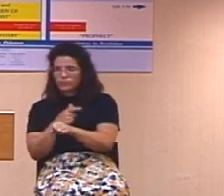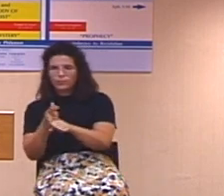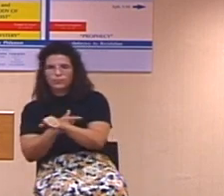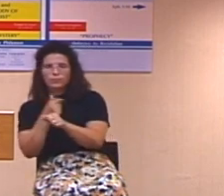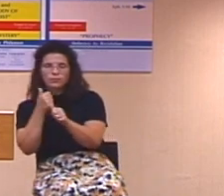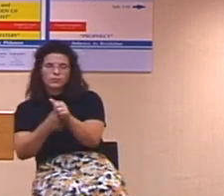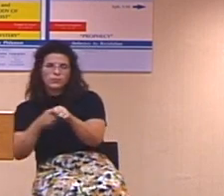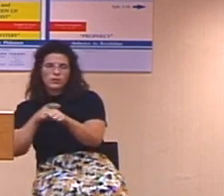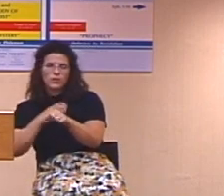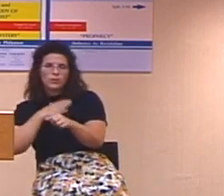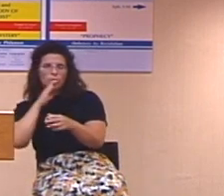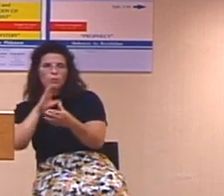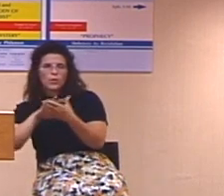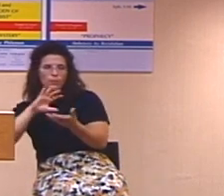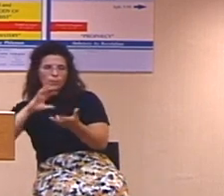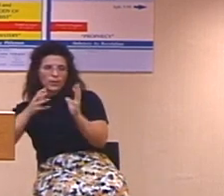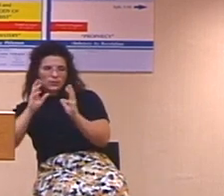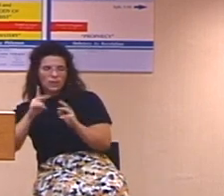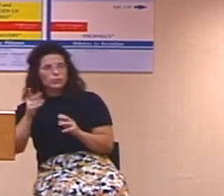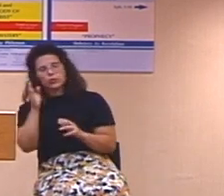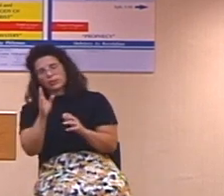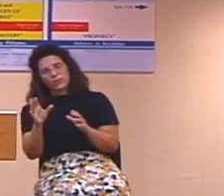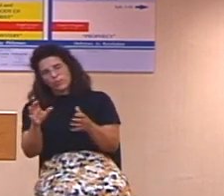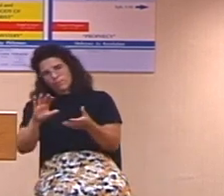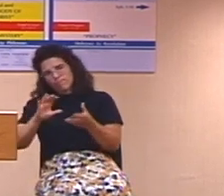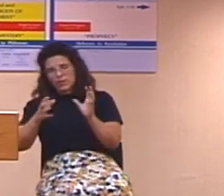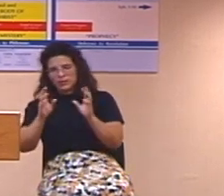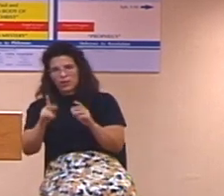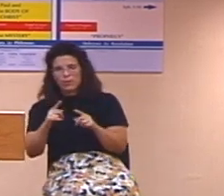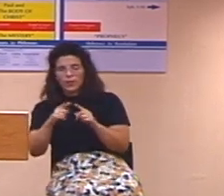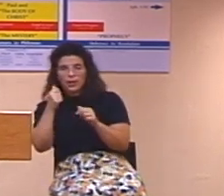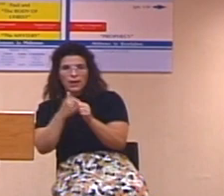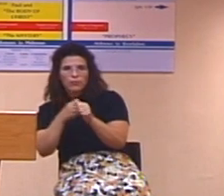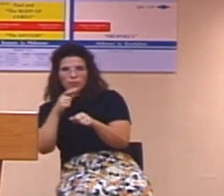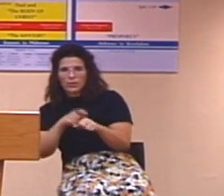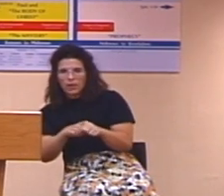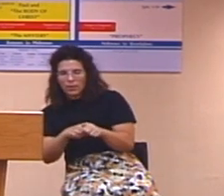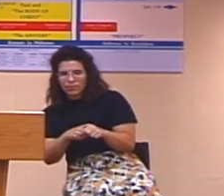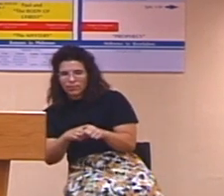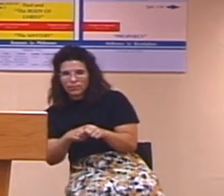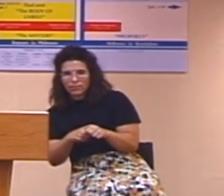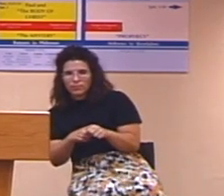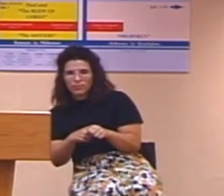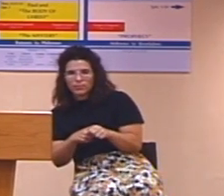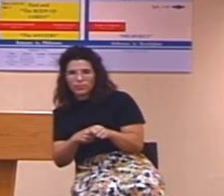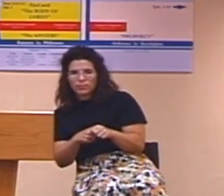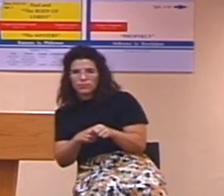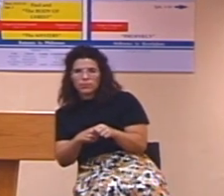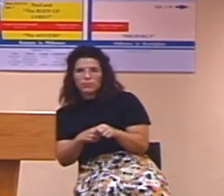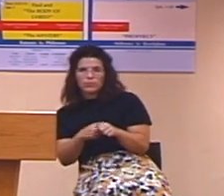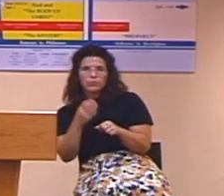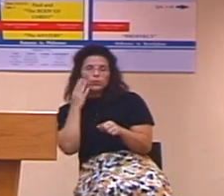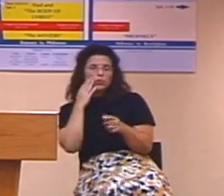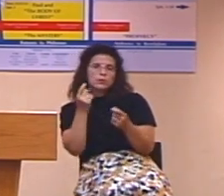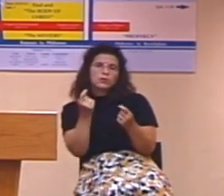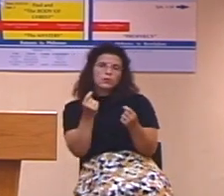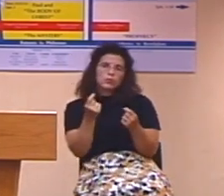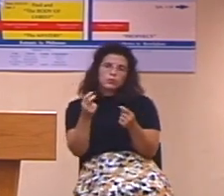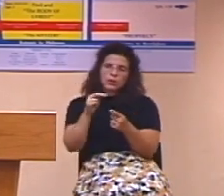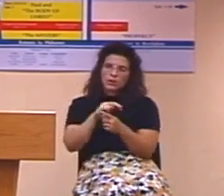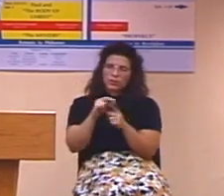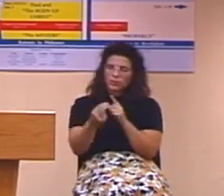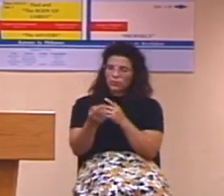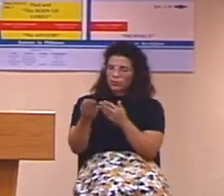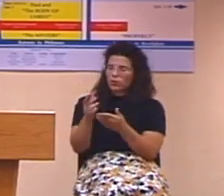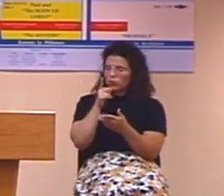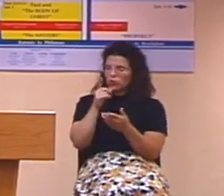over here, she never does, but every time, okay? You know what I do? I view her